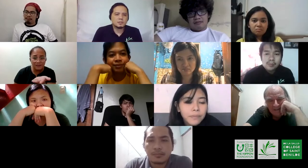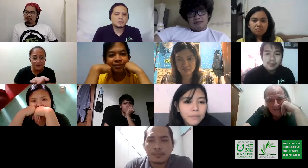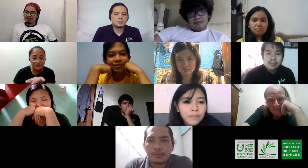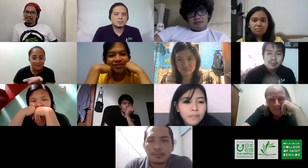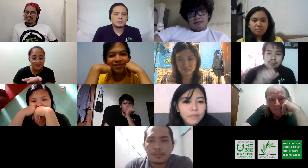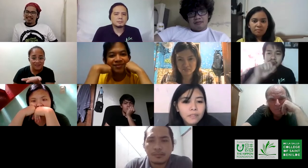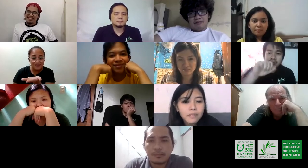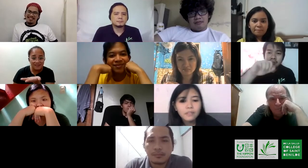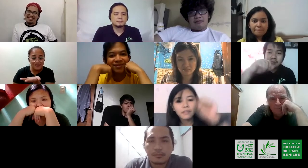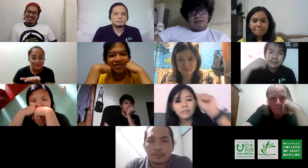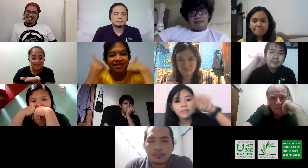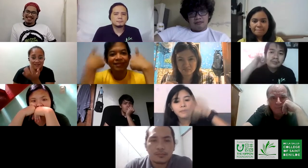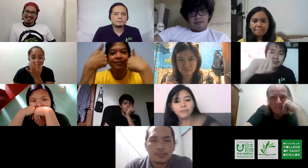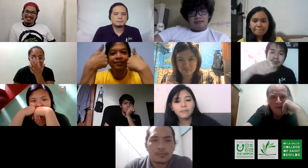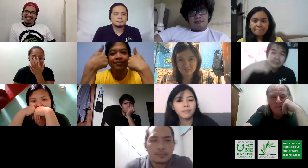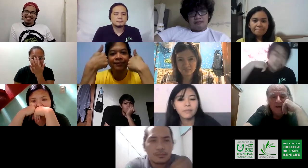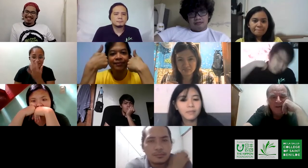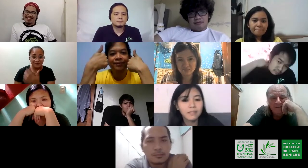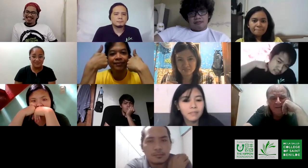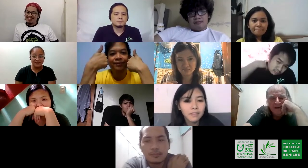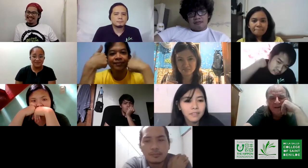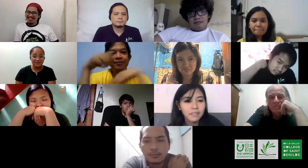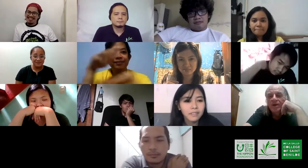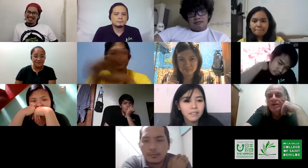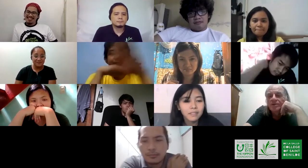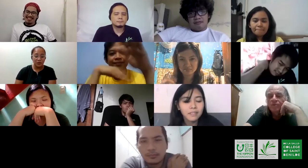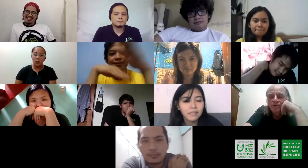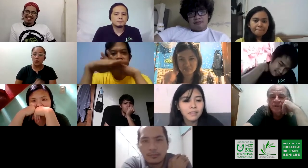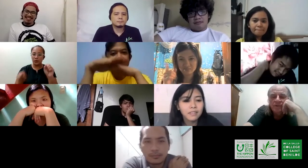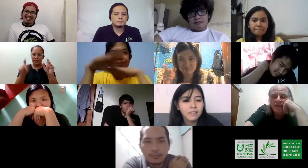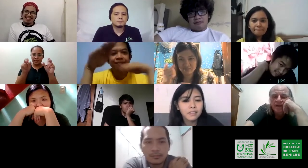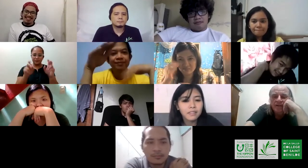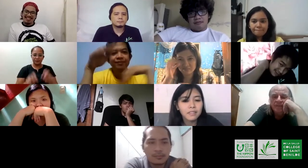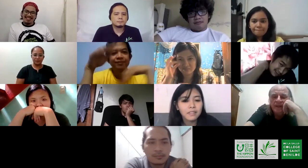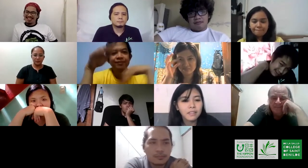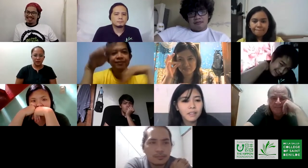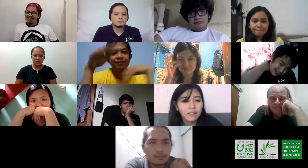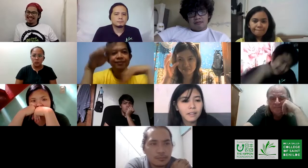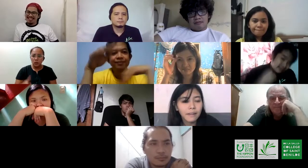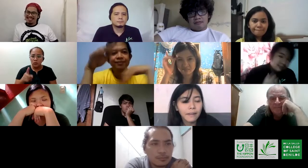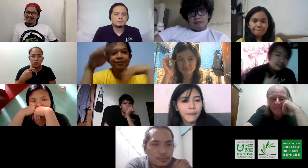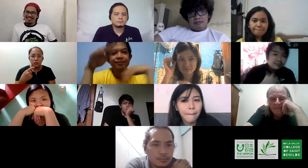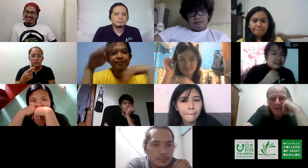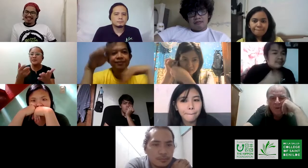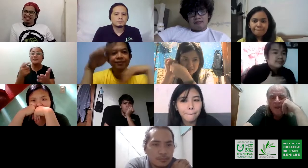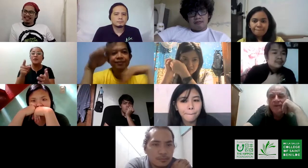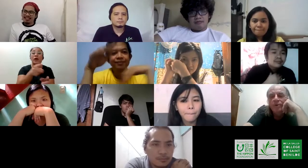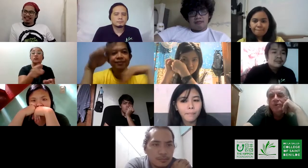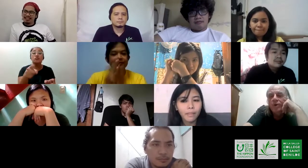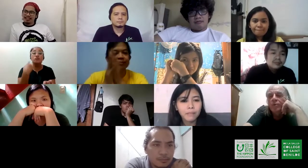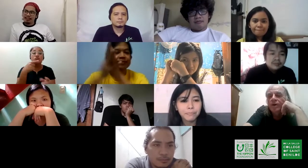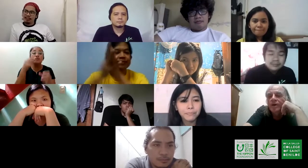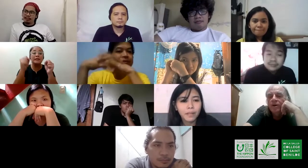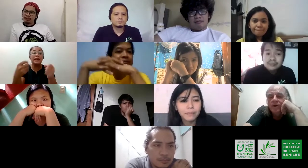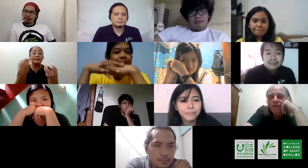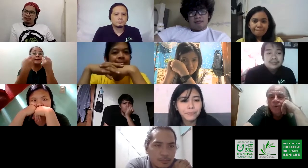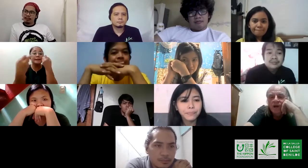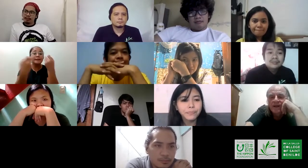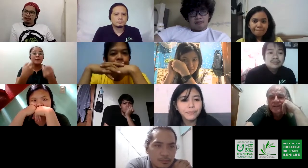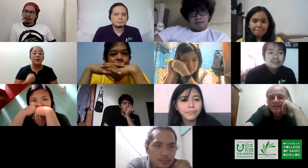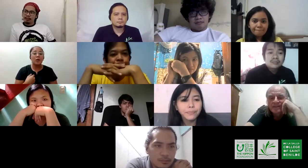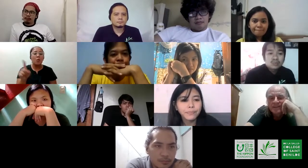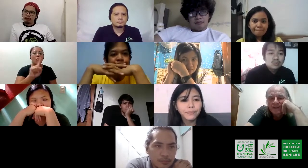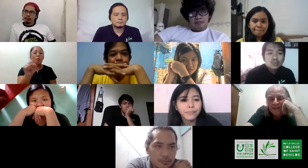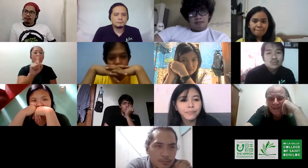Yes, sir, it's clear. Okay. Someone else want to explain it to me? What kind of book we're working on and